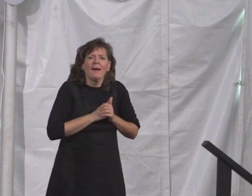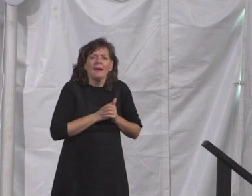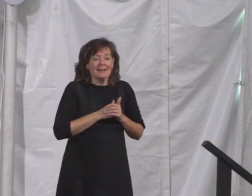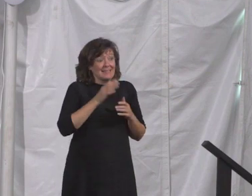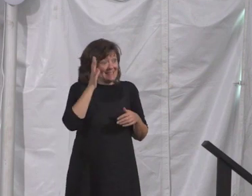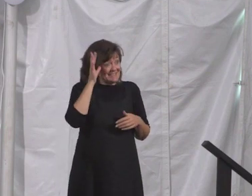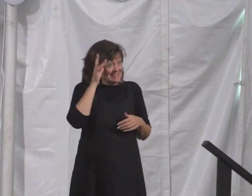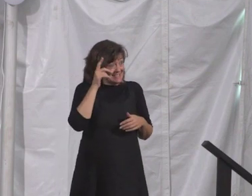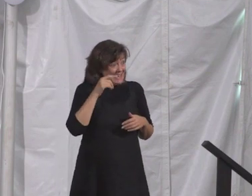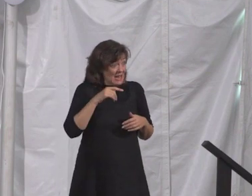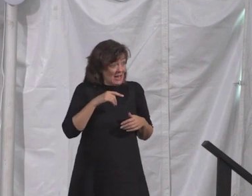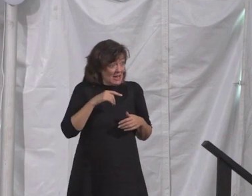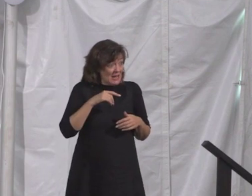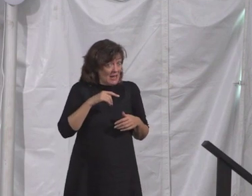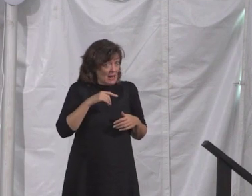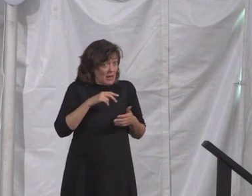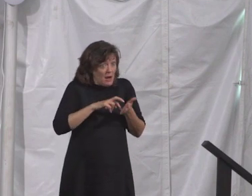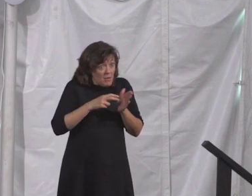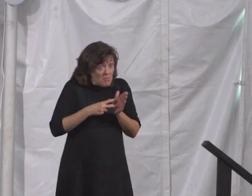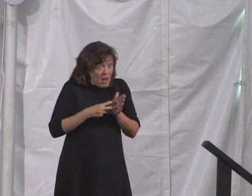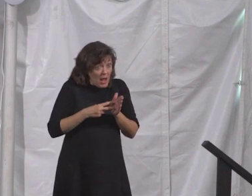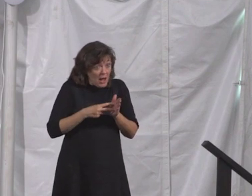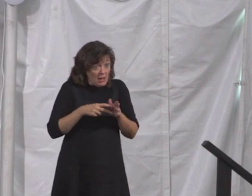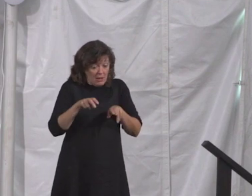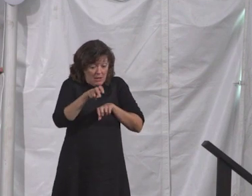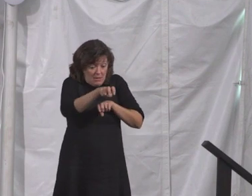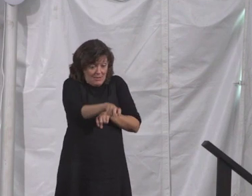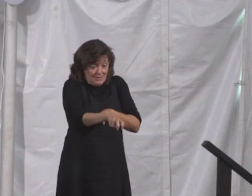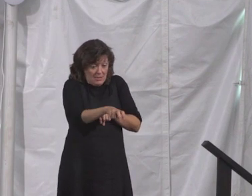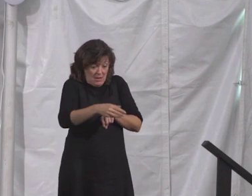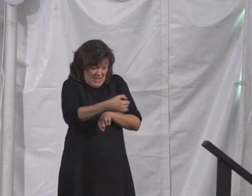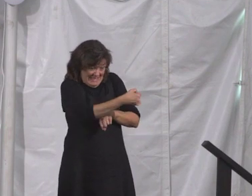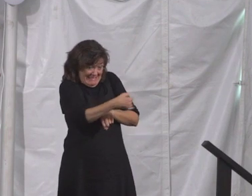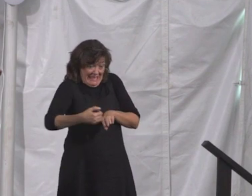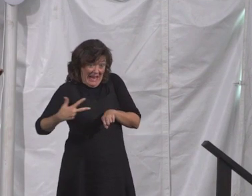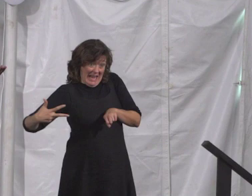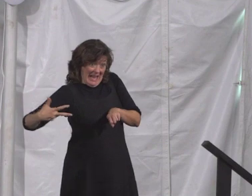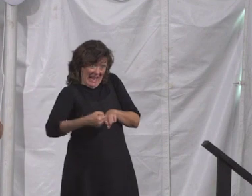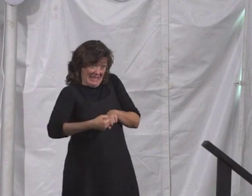hit a dog in the side, I wanted to hit a dog in the nose and just see if I could split it.